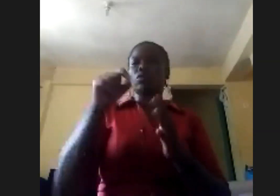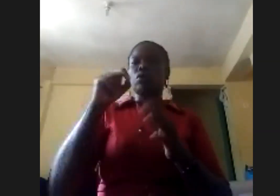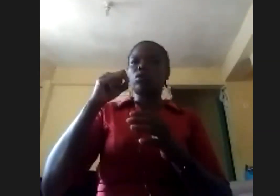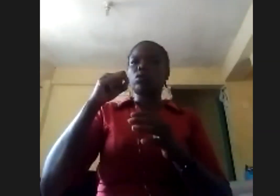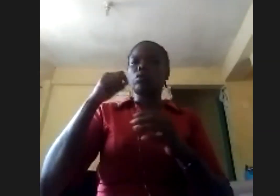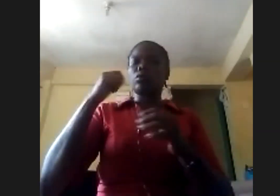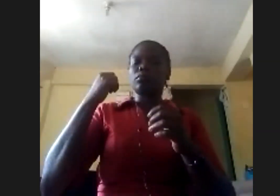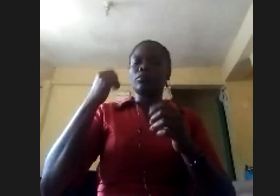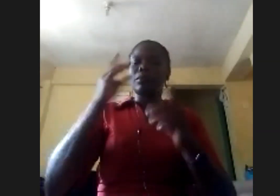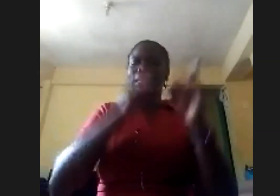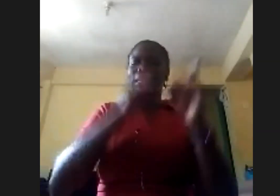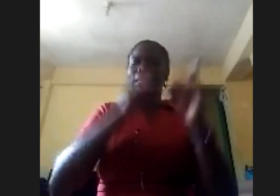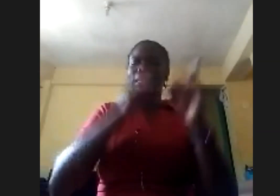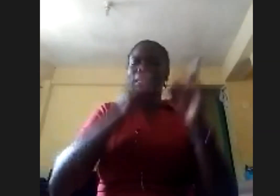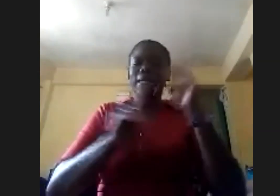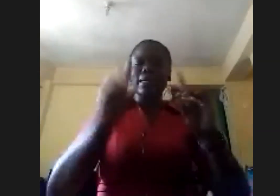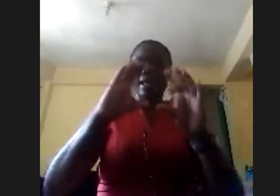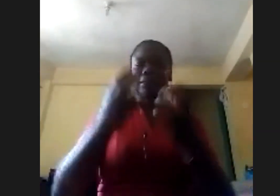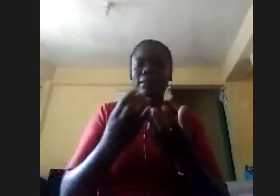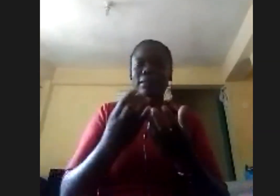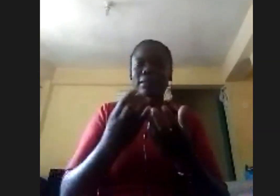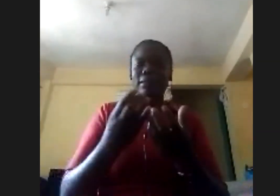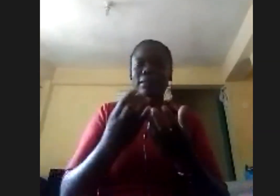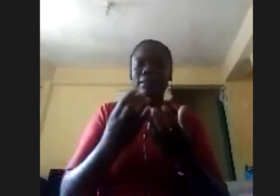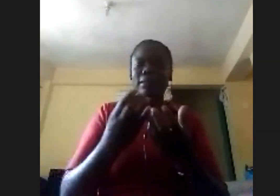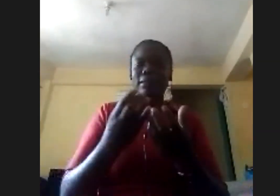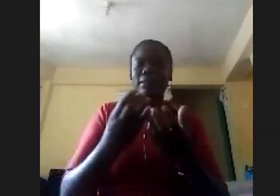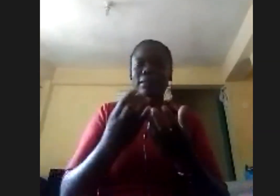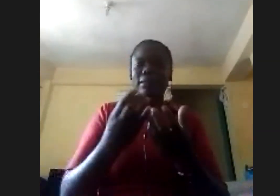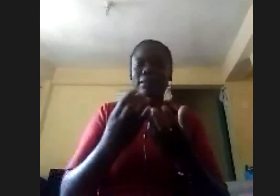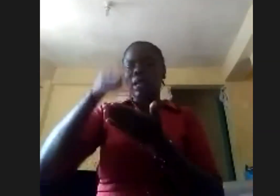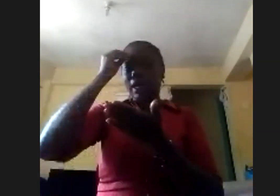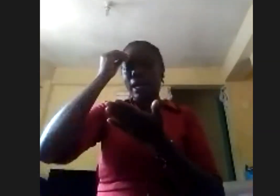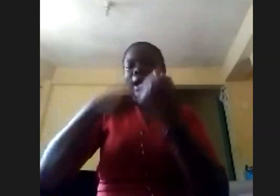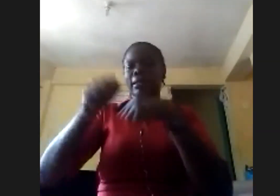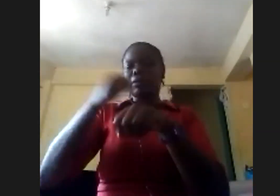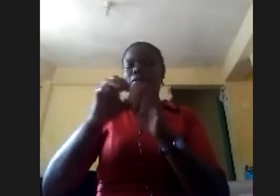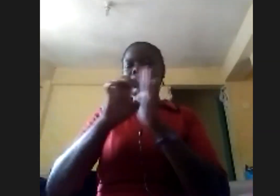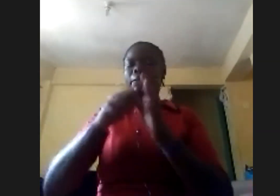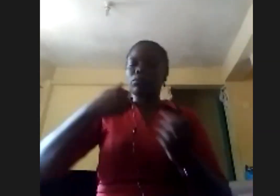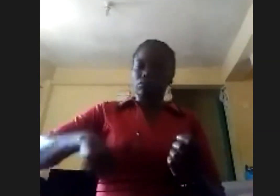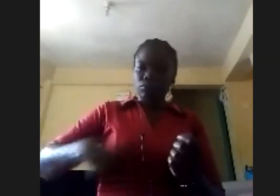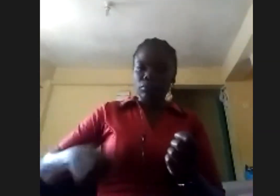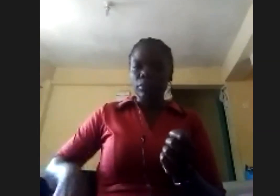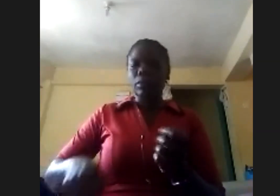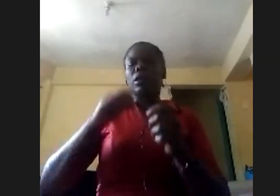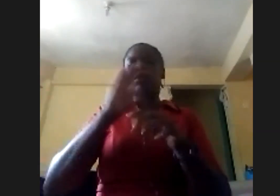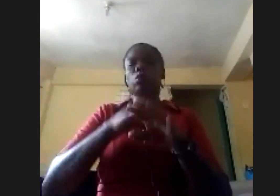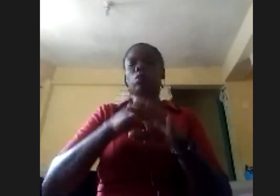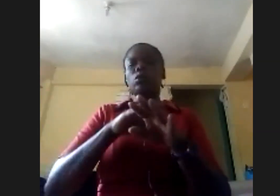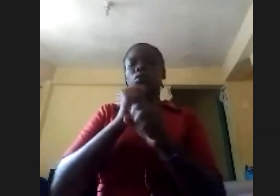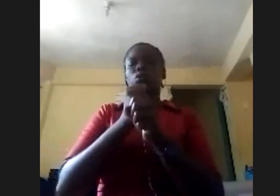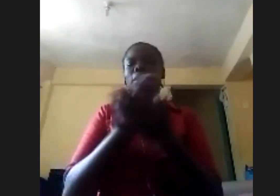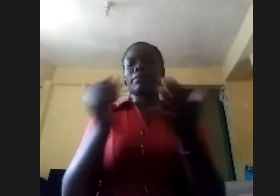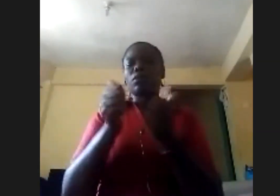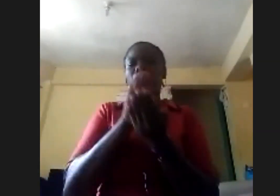dancing classes, it's good to learn a skill like playing guitar, it's good to do something that probably will keep your mind